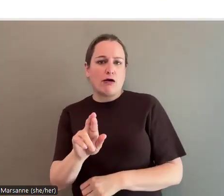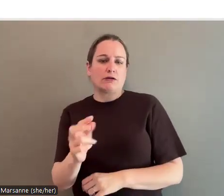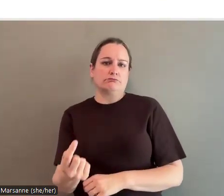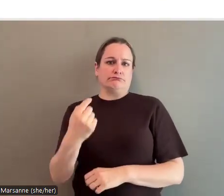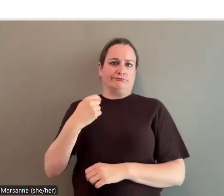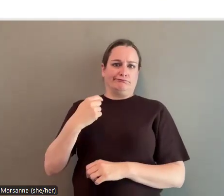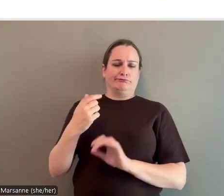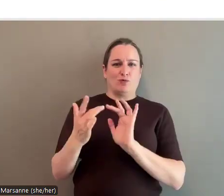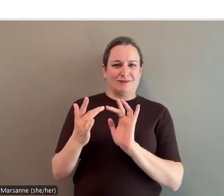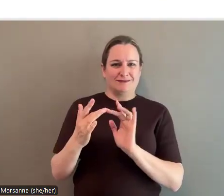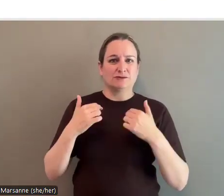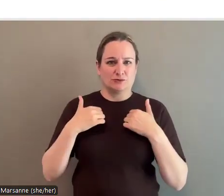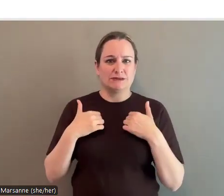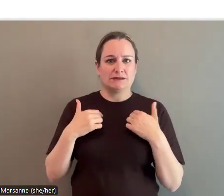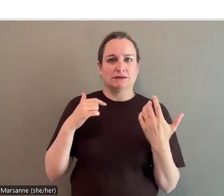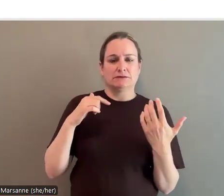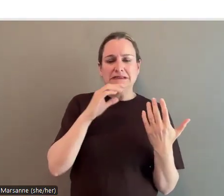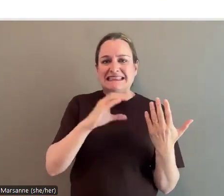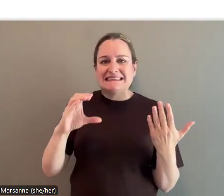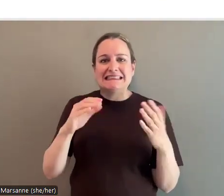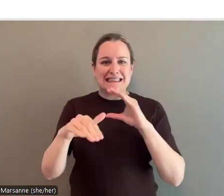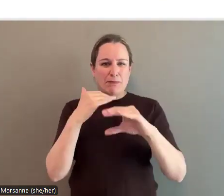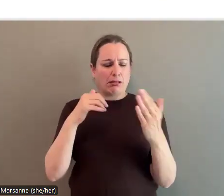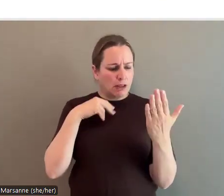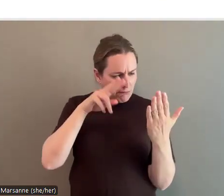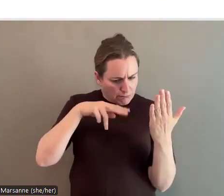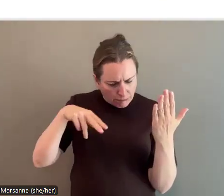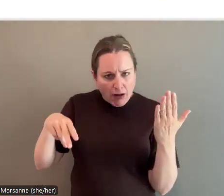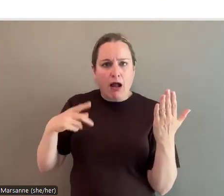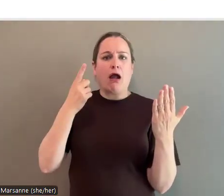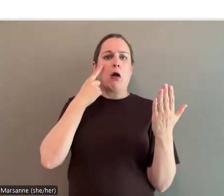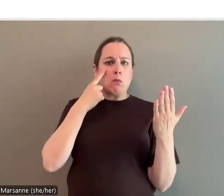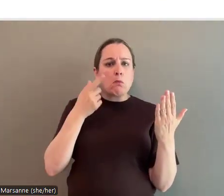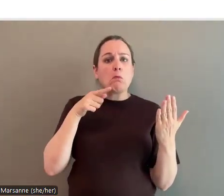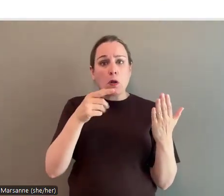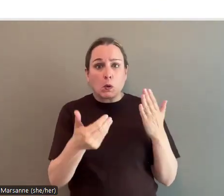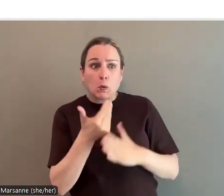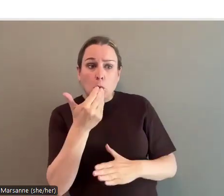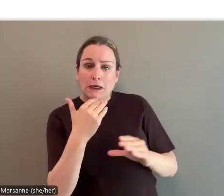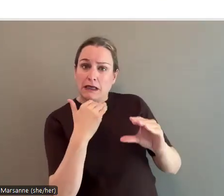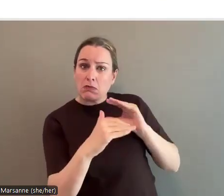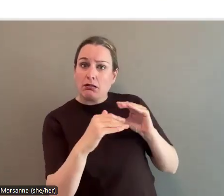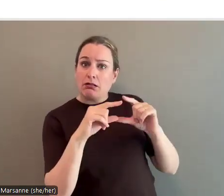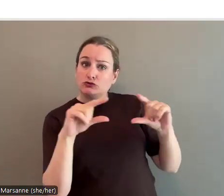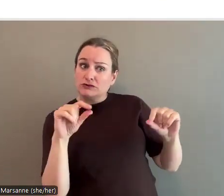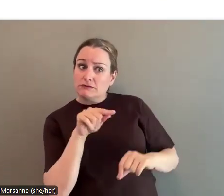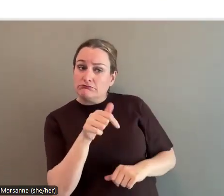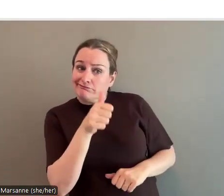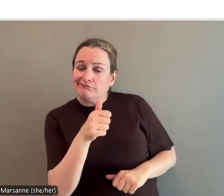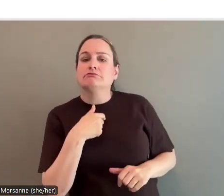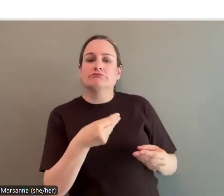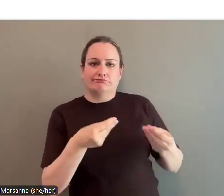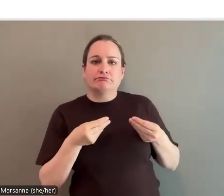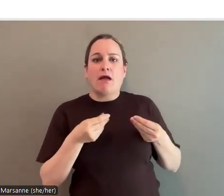that all national associations within regions, they have an updated email so that you can receive